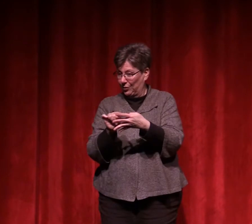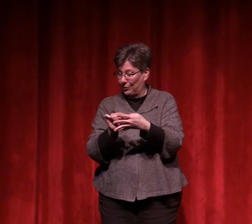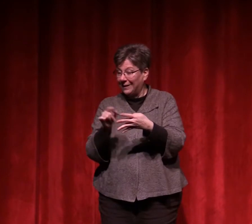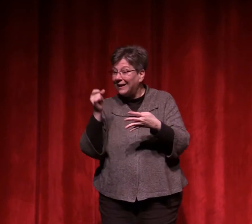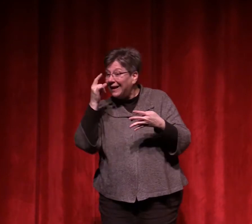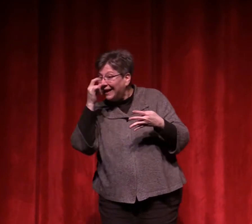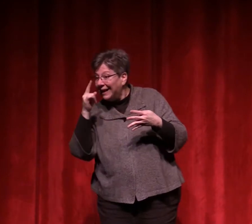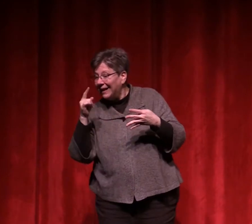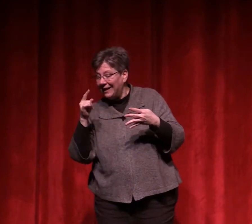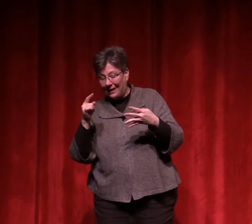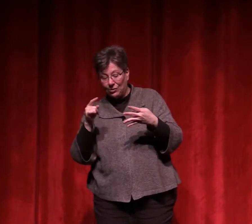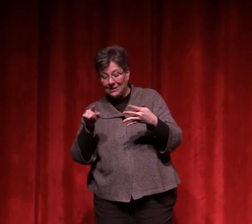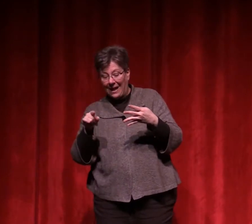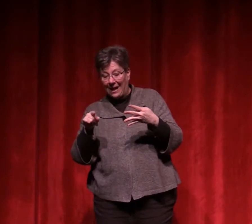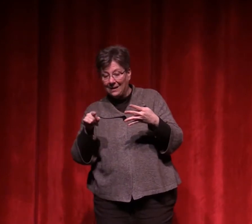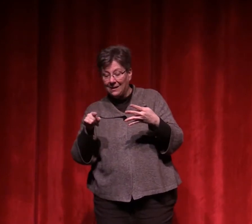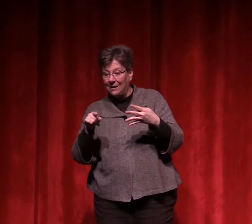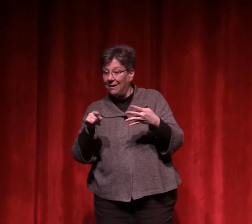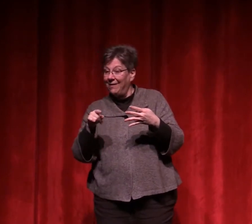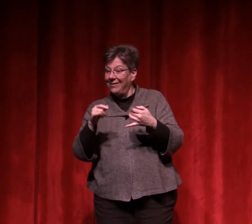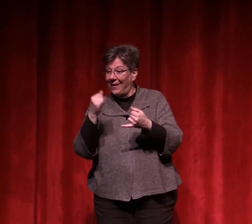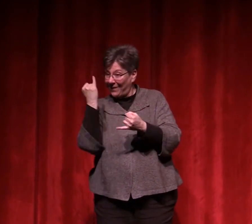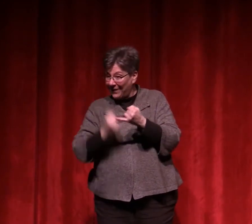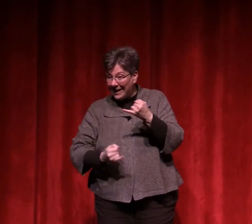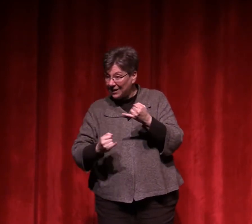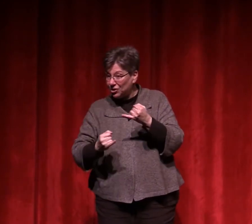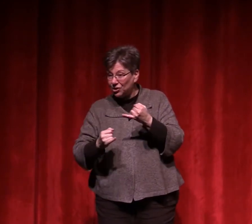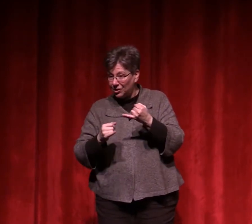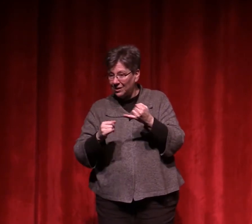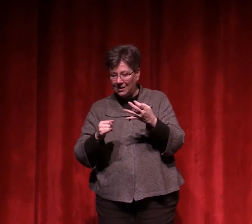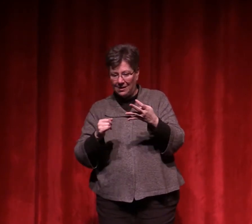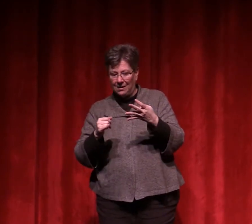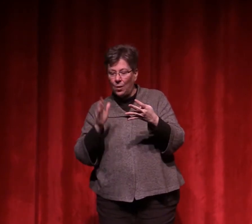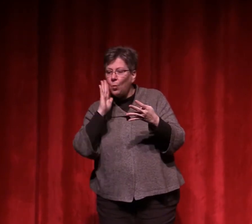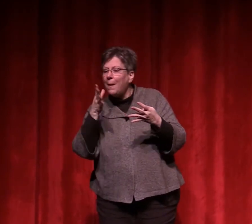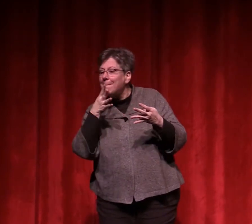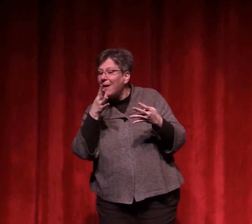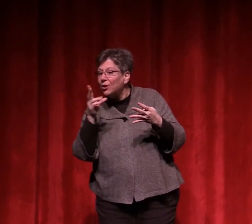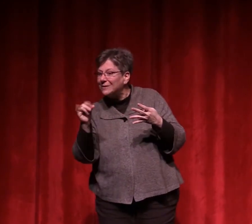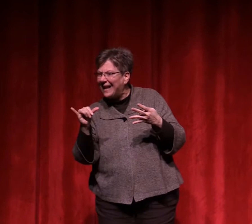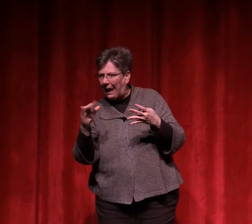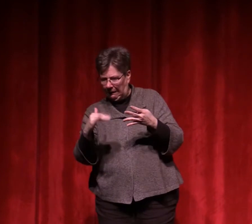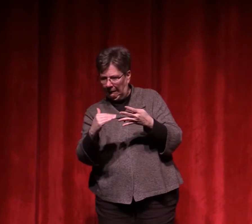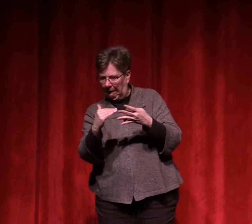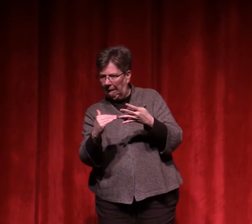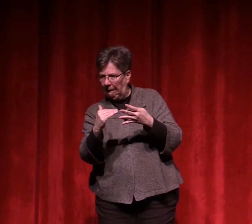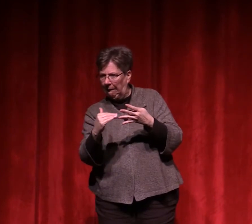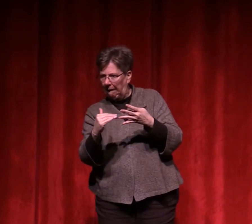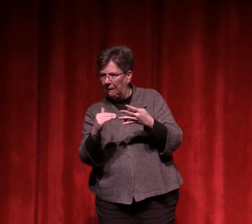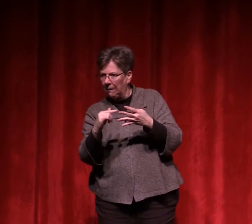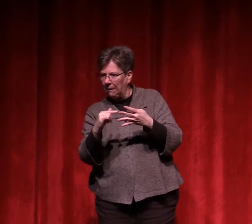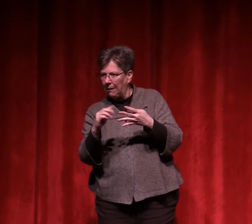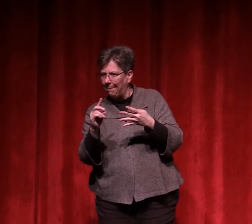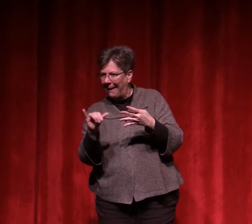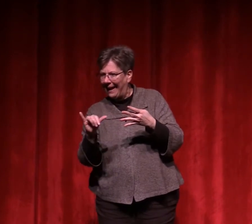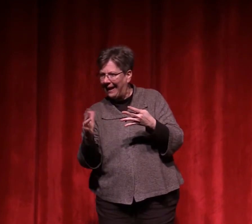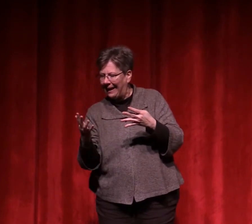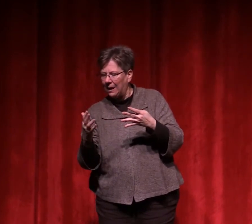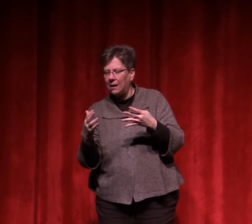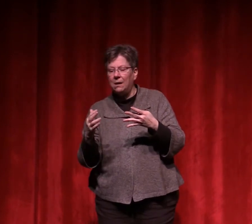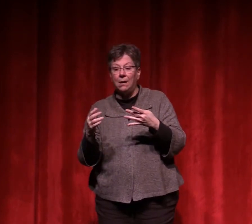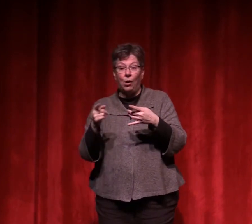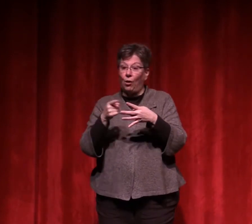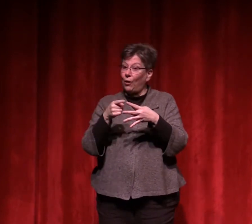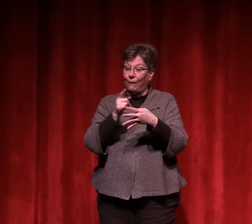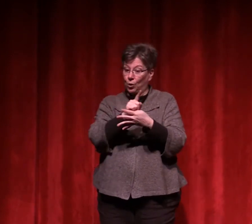having our send-off gala for a plane that hadn't flown on the weekend of Mother's Day, on the Saturday before Mother's Day. In the first